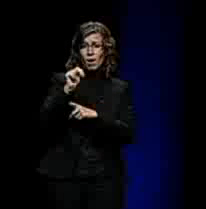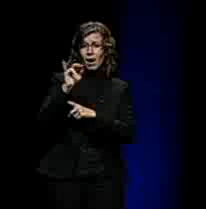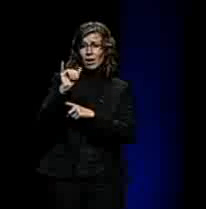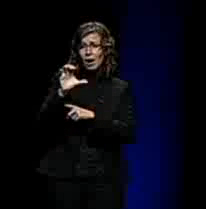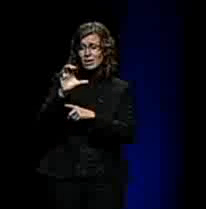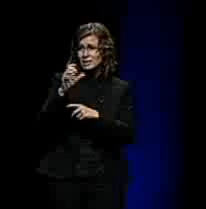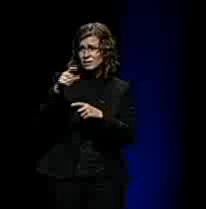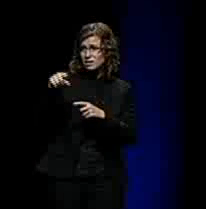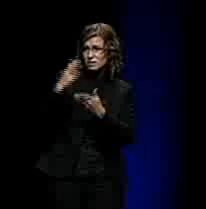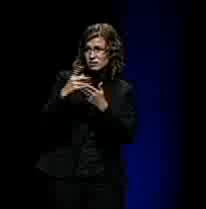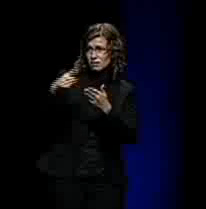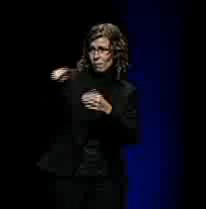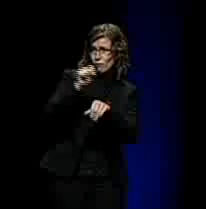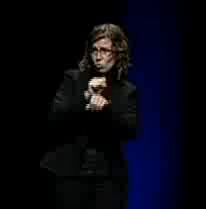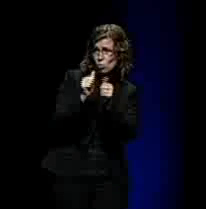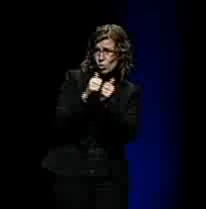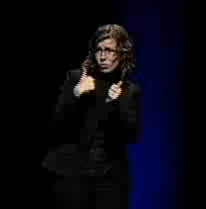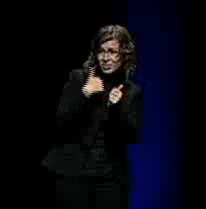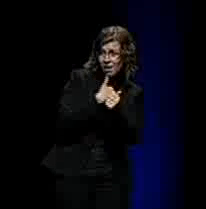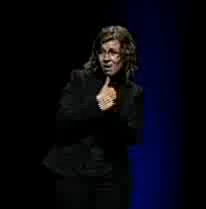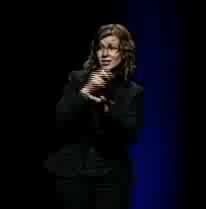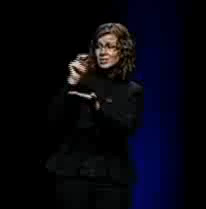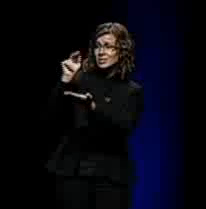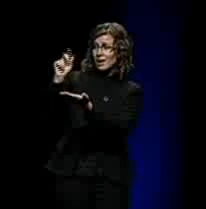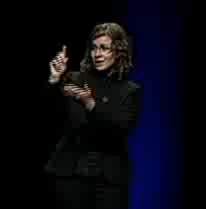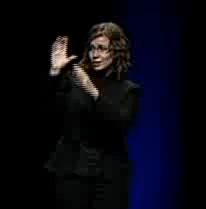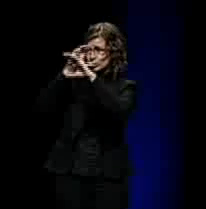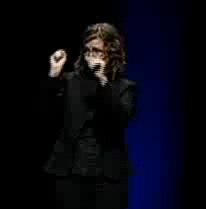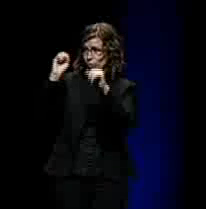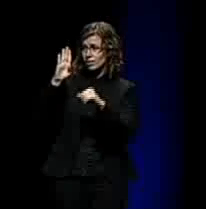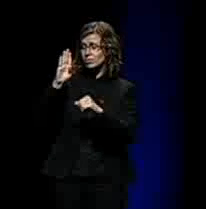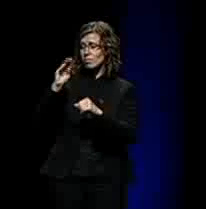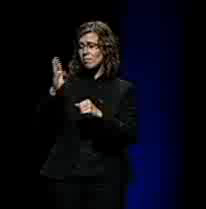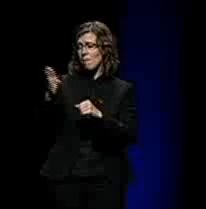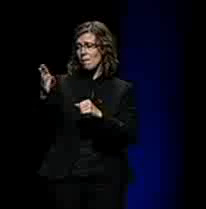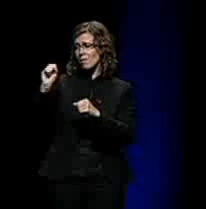that includes NAD President Bobby Beth Scoggins,